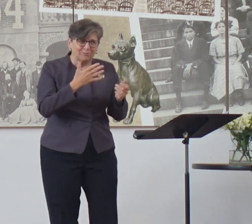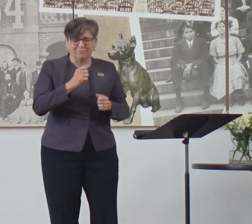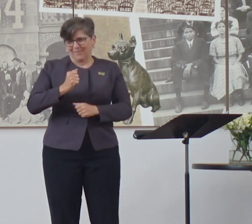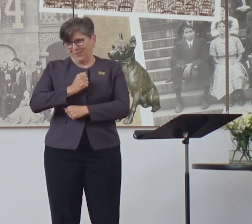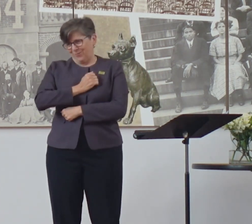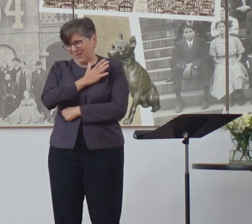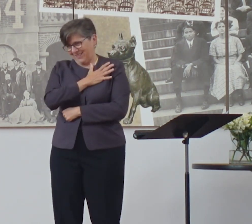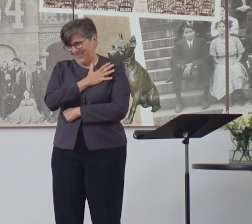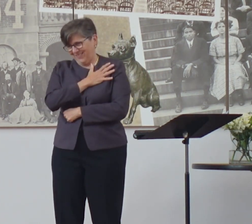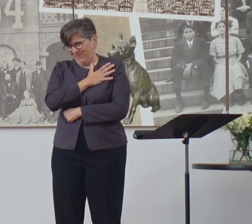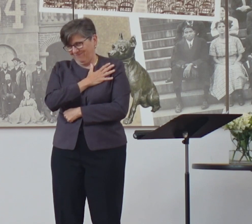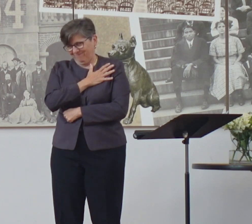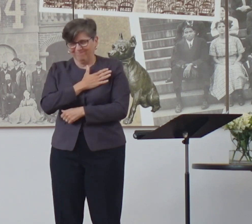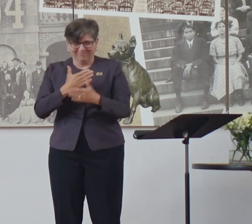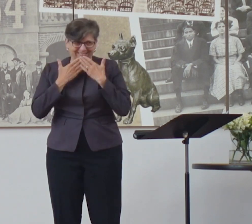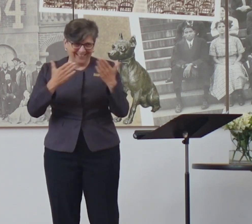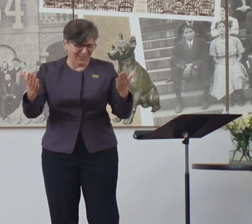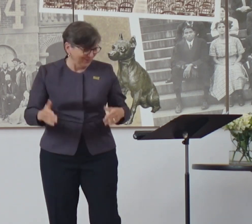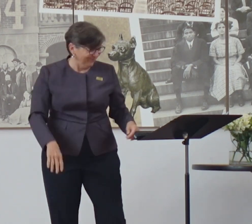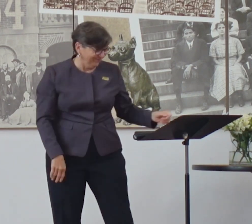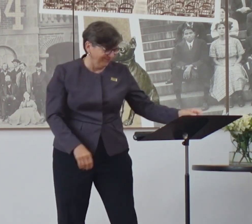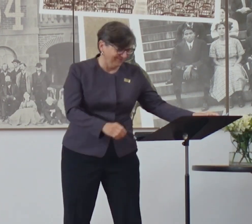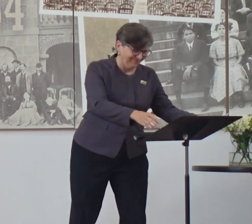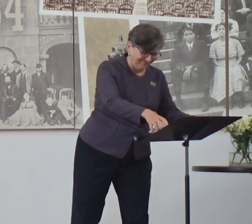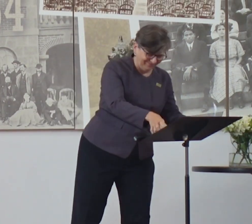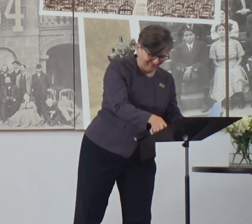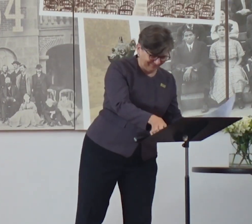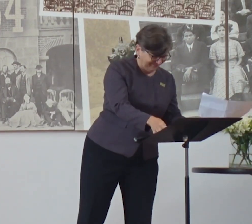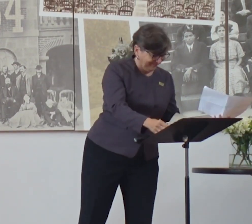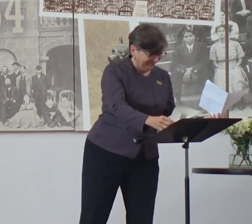We send Nancy our gratitude and our grace.